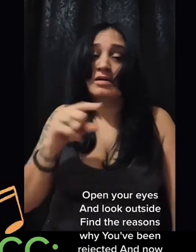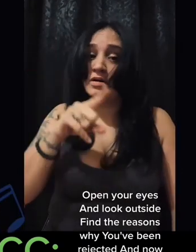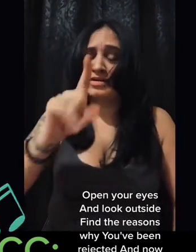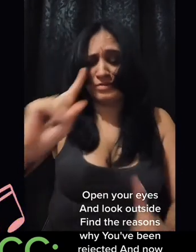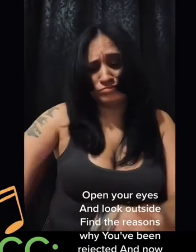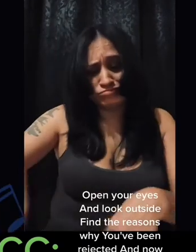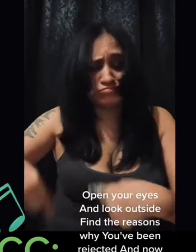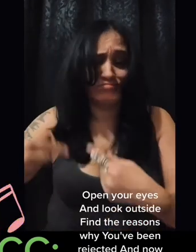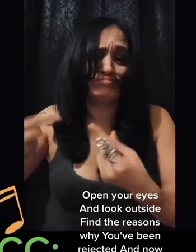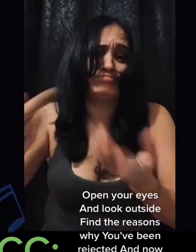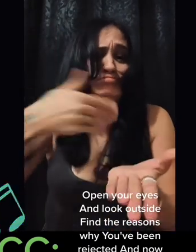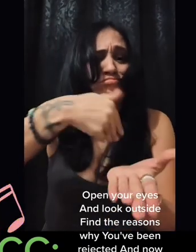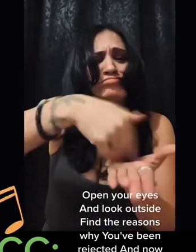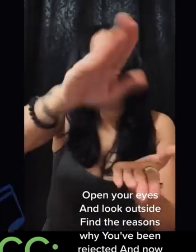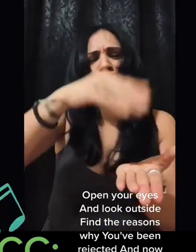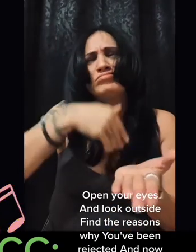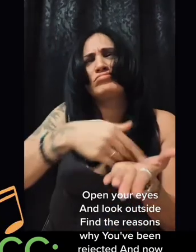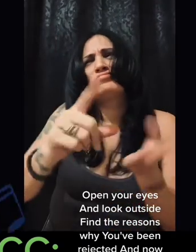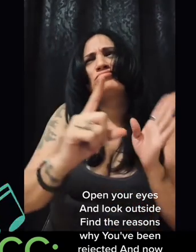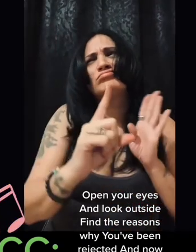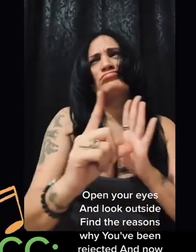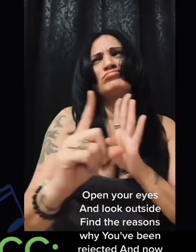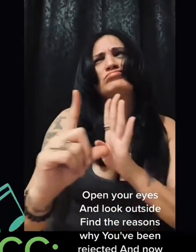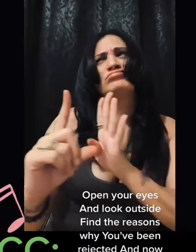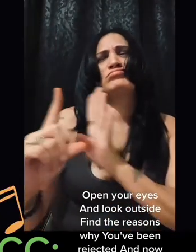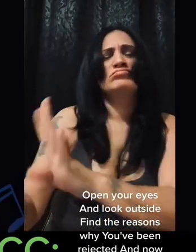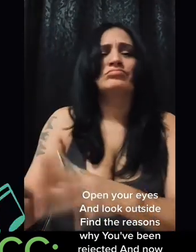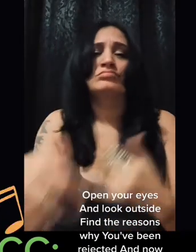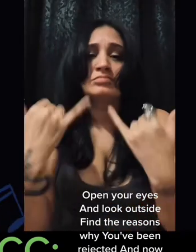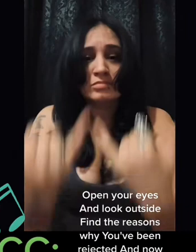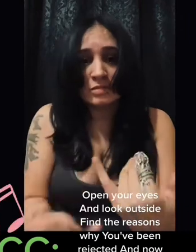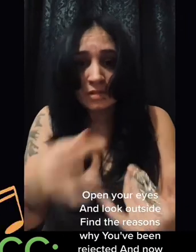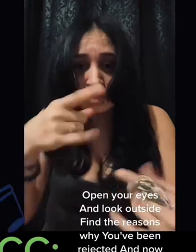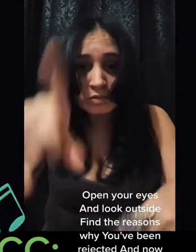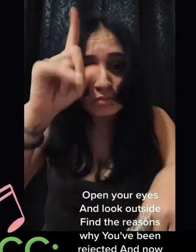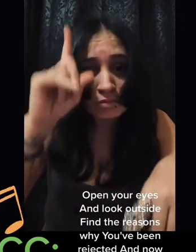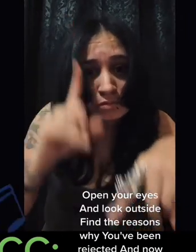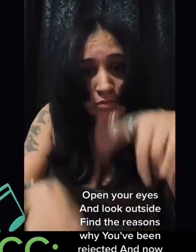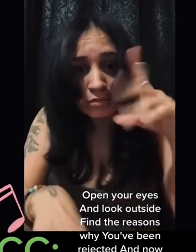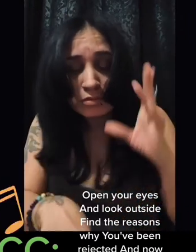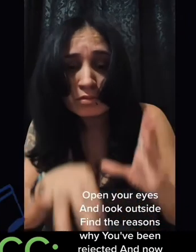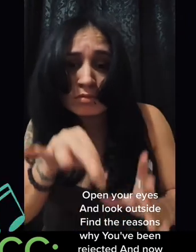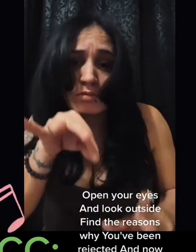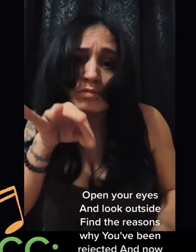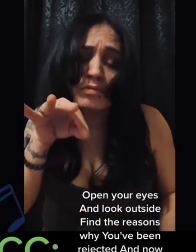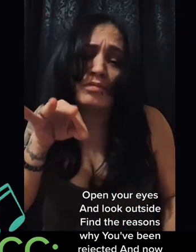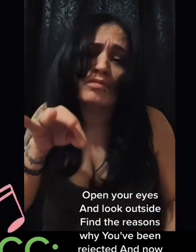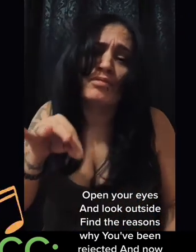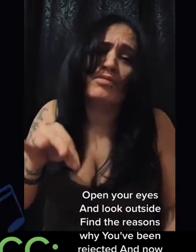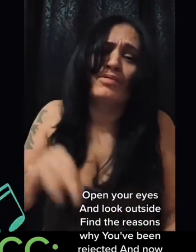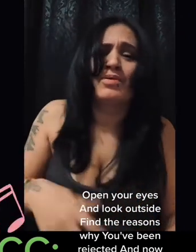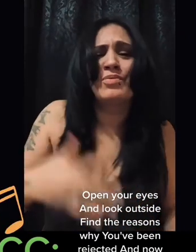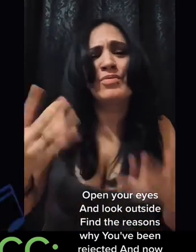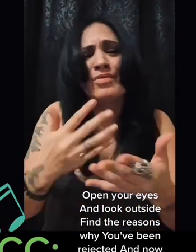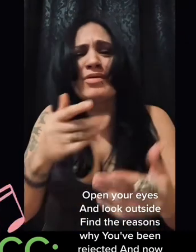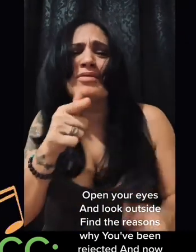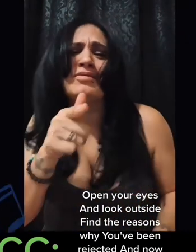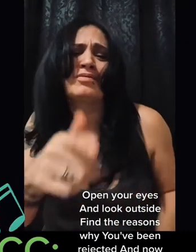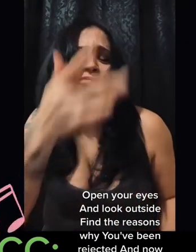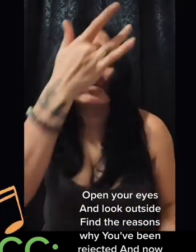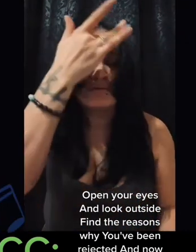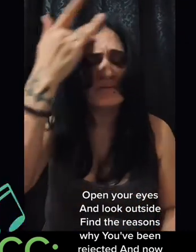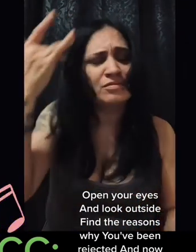You've been rejected And now you can't find What